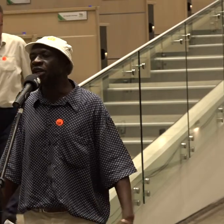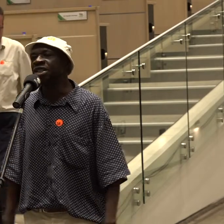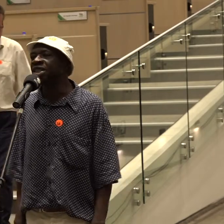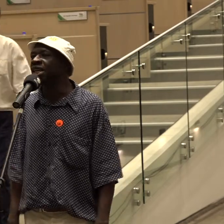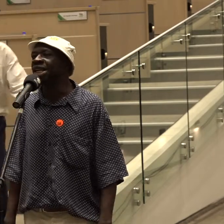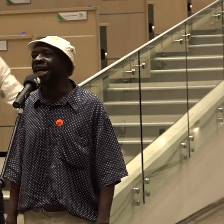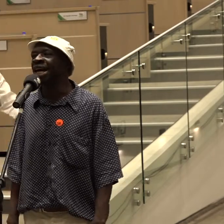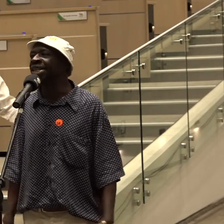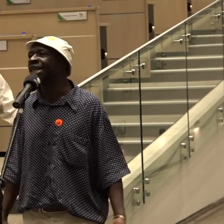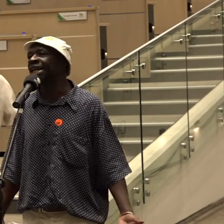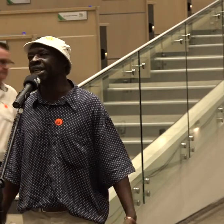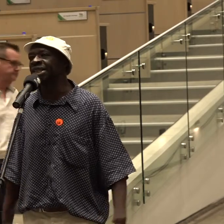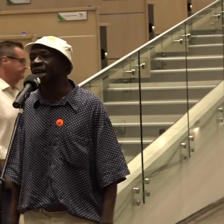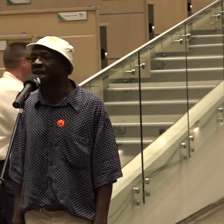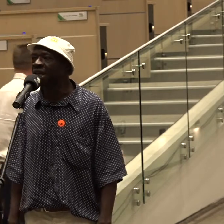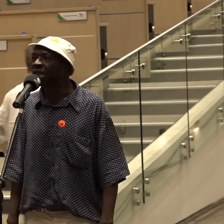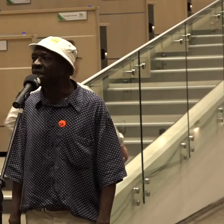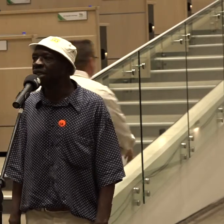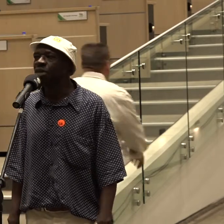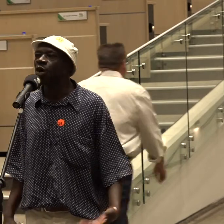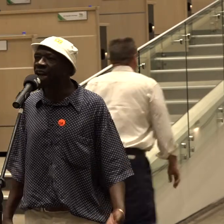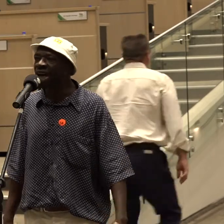Korean station